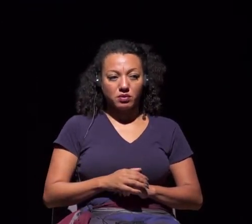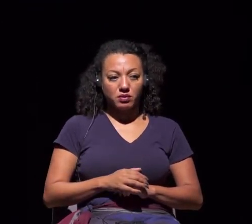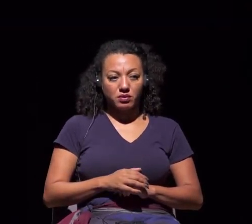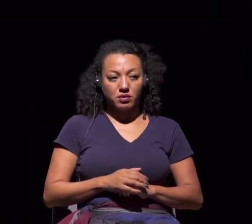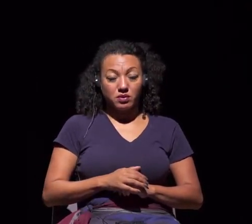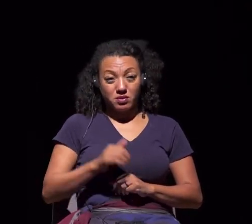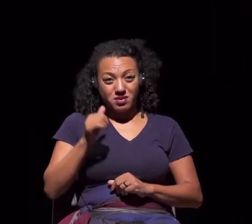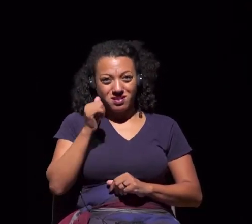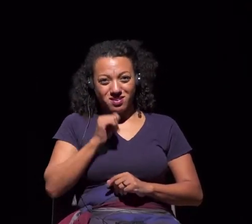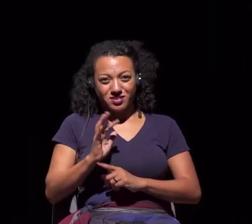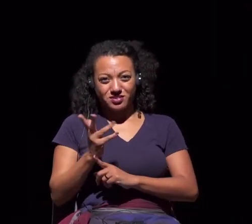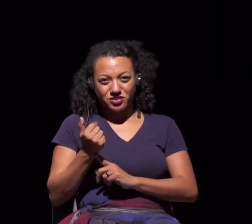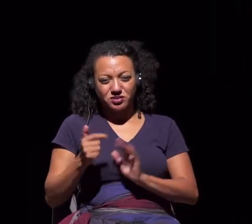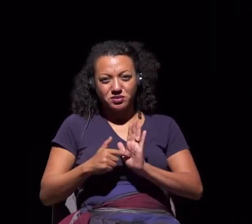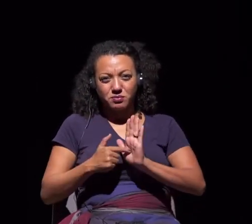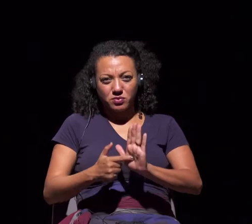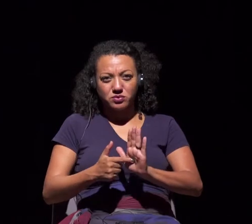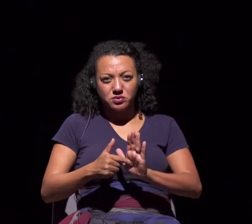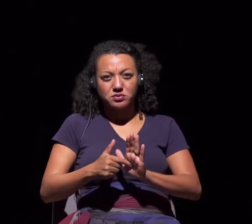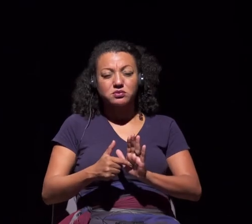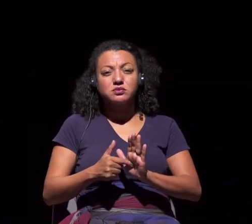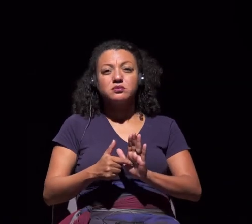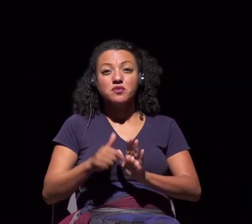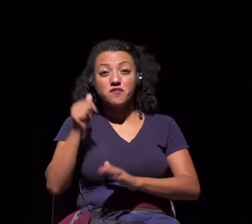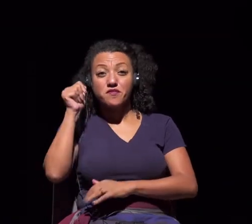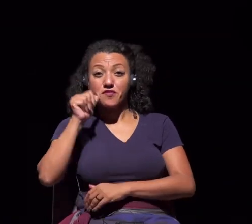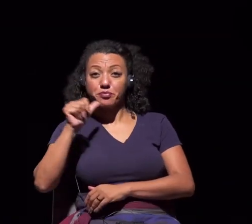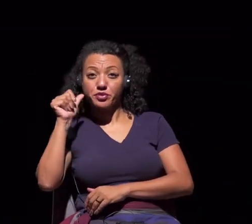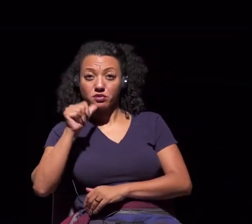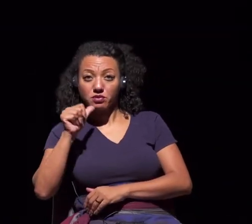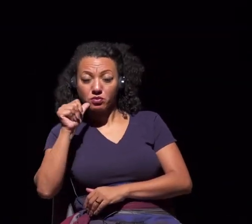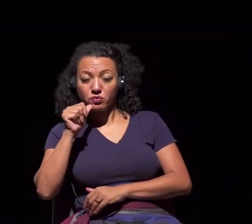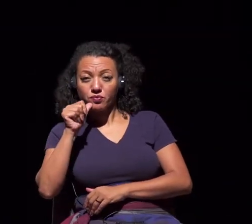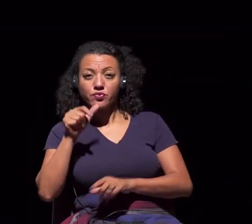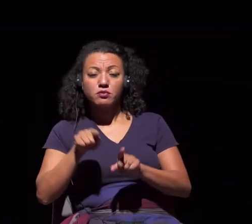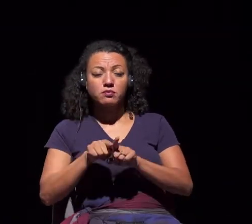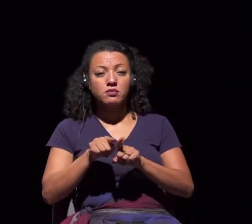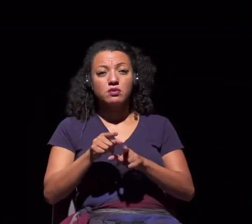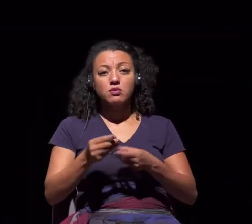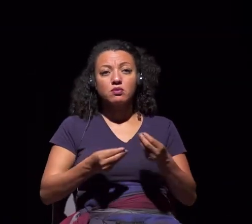self-transformation and the deconstruction of racist representation of female bodies.